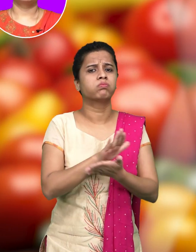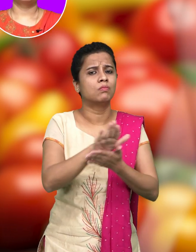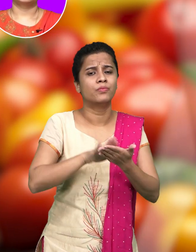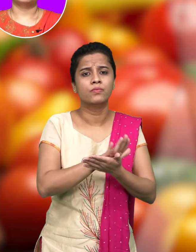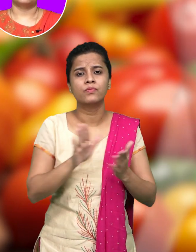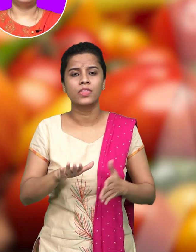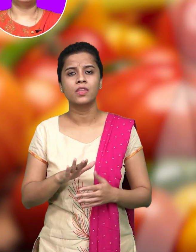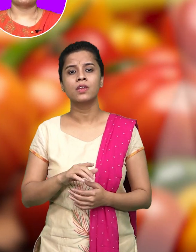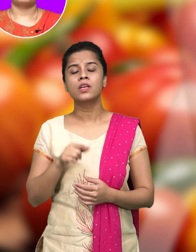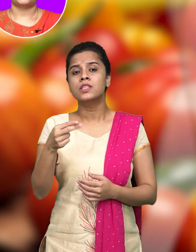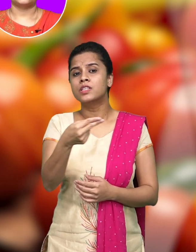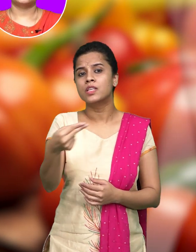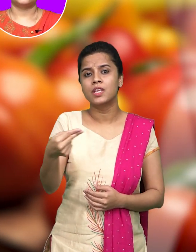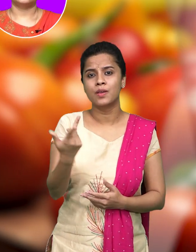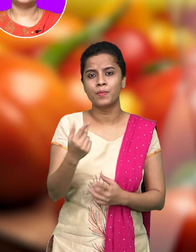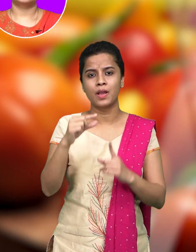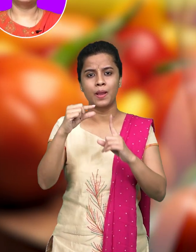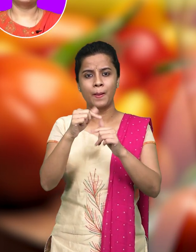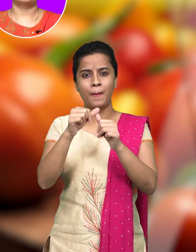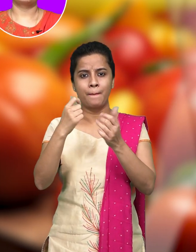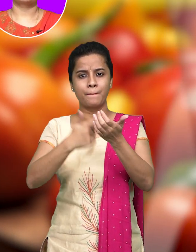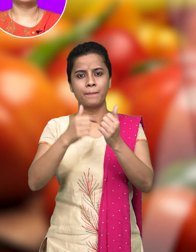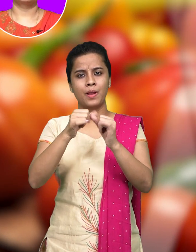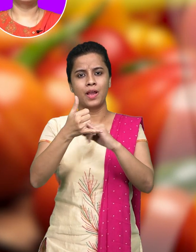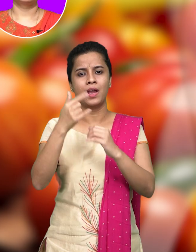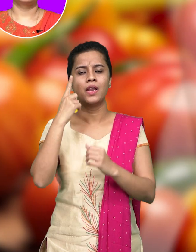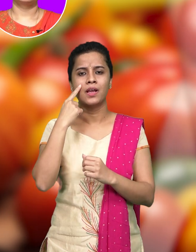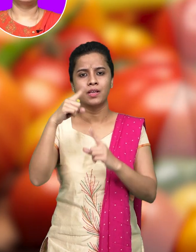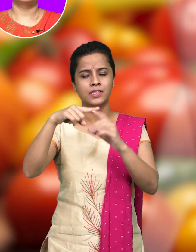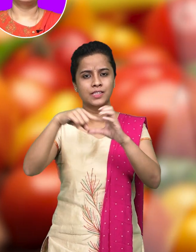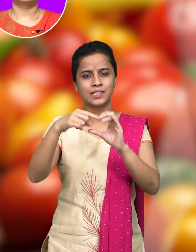Such worms are called parasites.